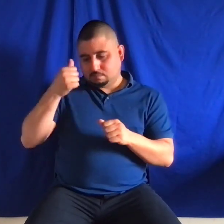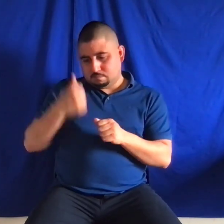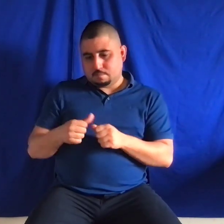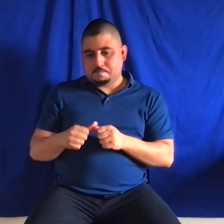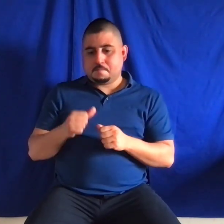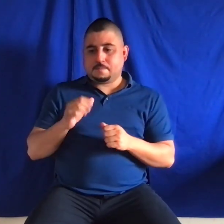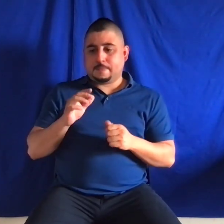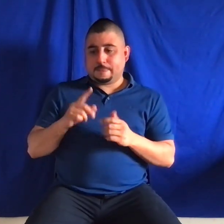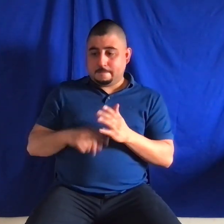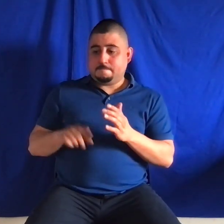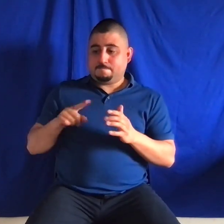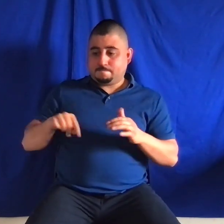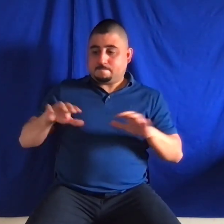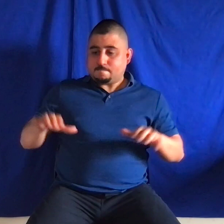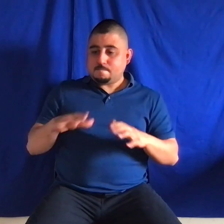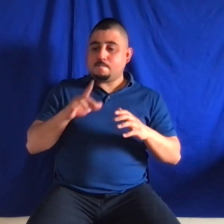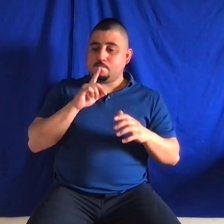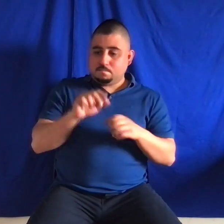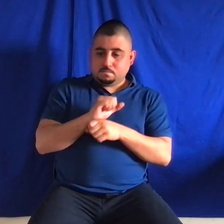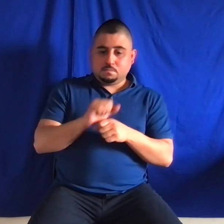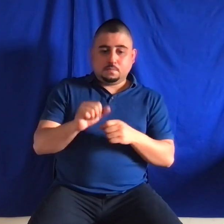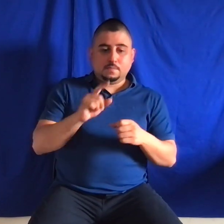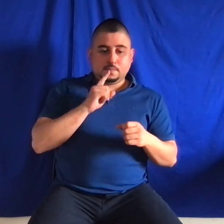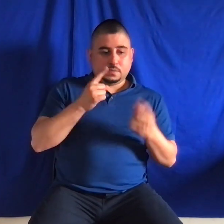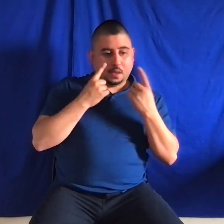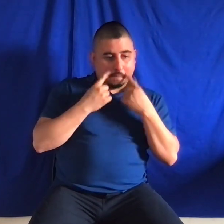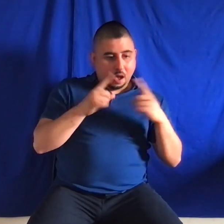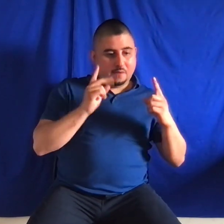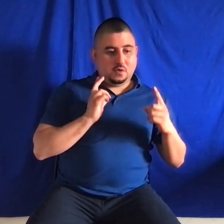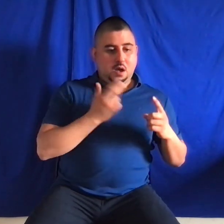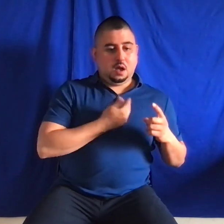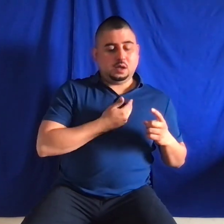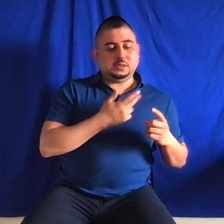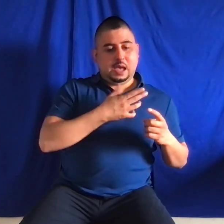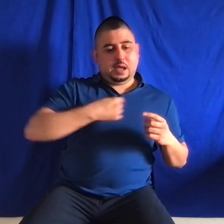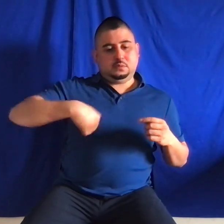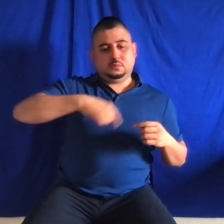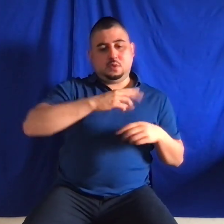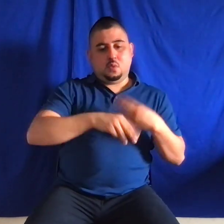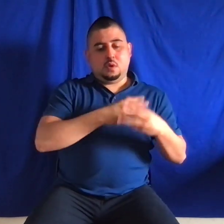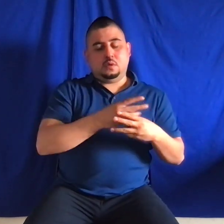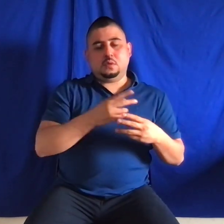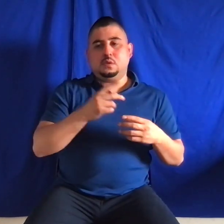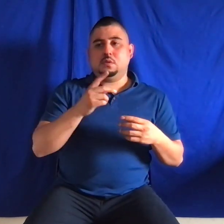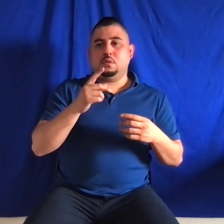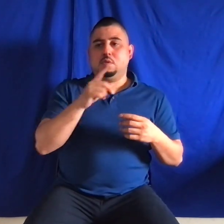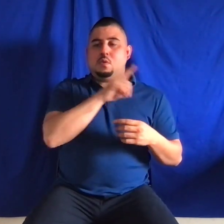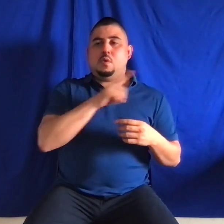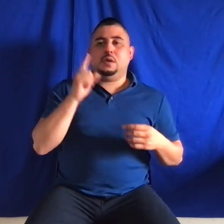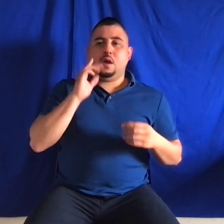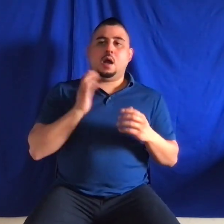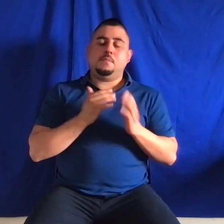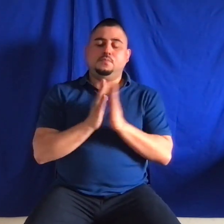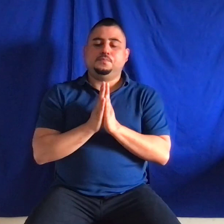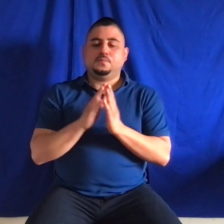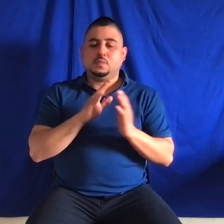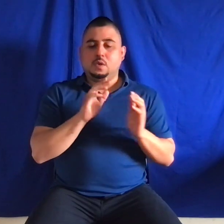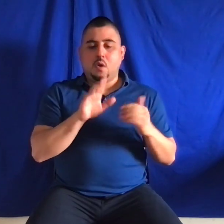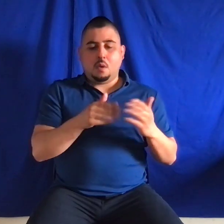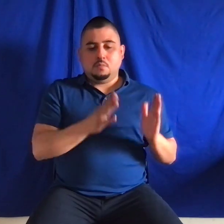of their labors, let us pray to the Lord. Lord, hear our prayers. For all who are preparing to receive their